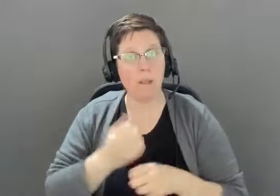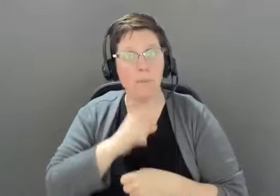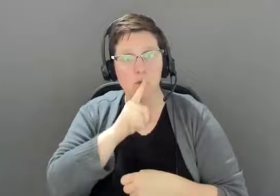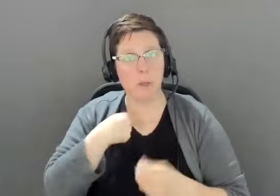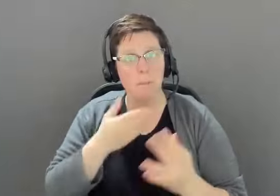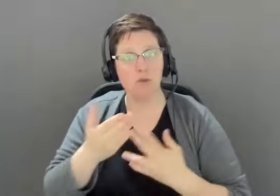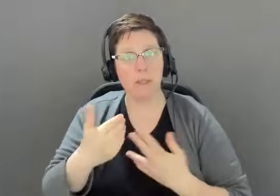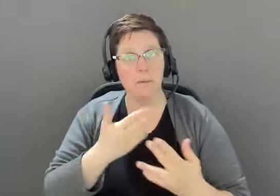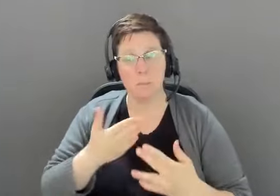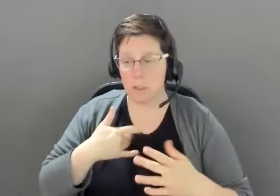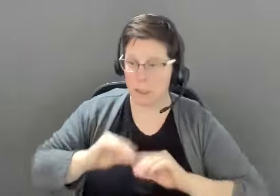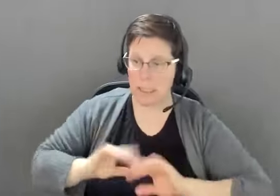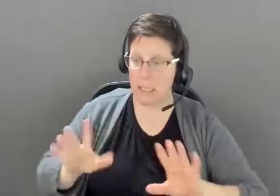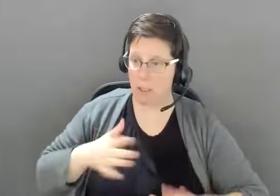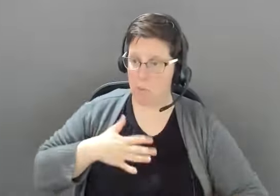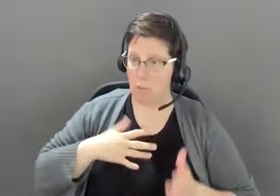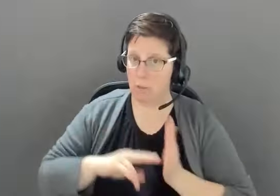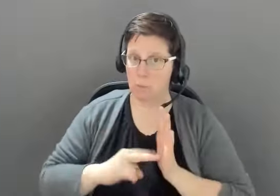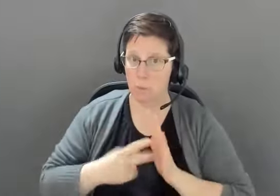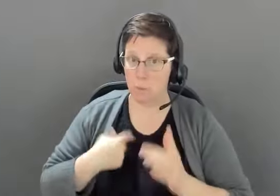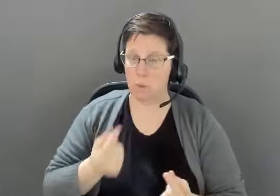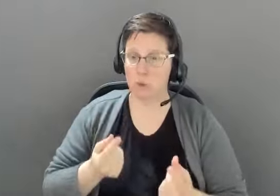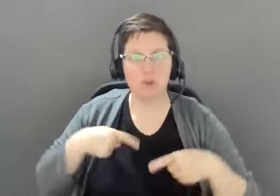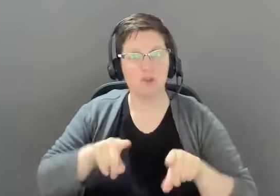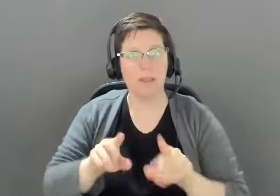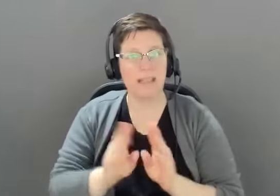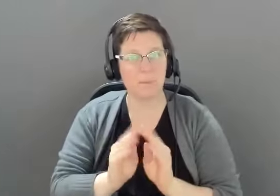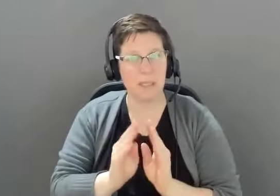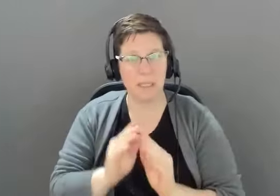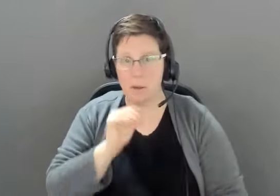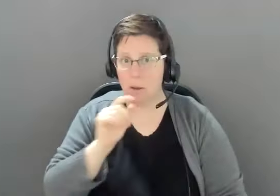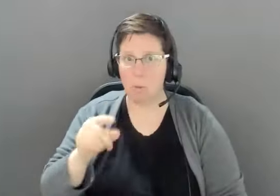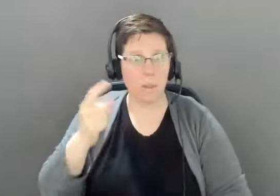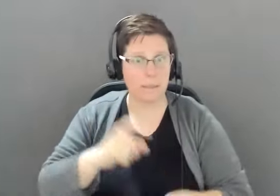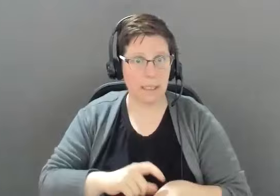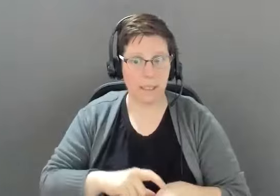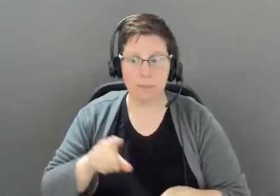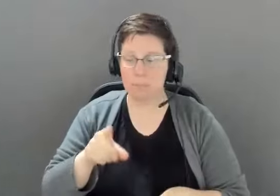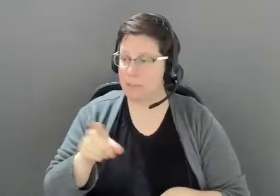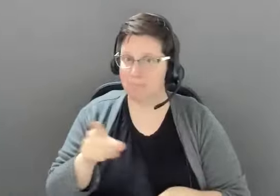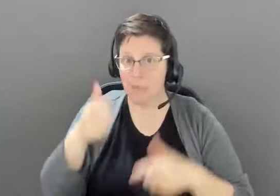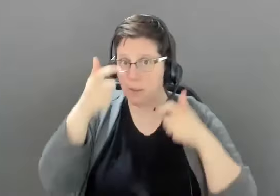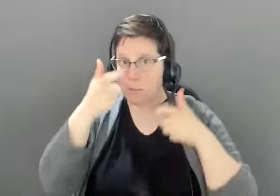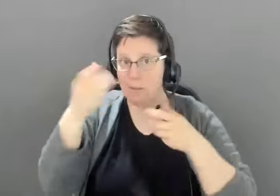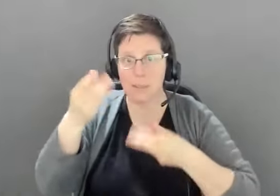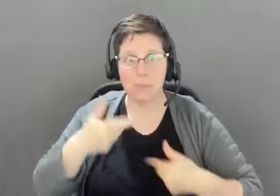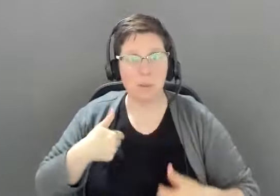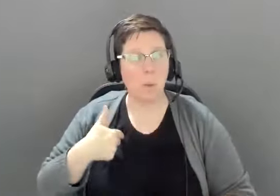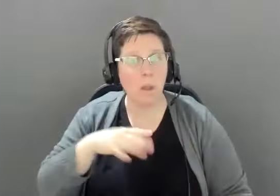my intentions. During this meeting, not once did either Crown advise me there was a publication ban on my name, nor